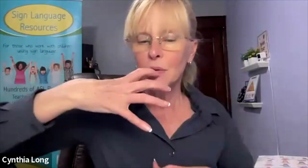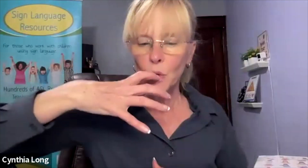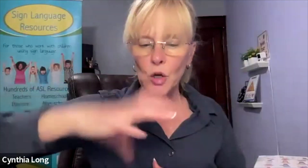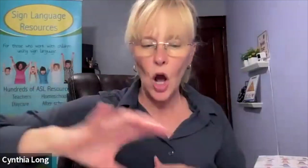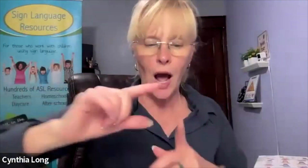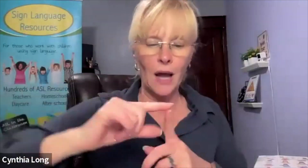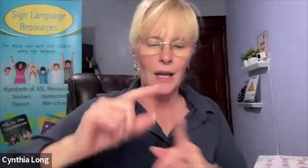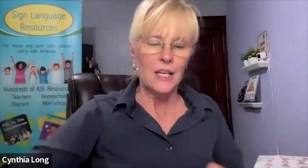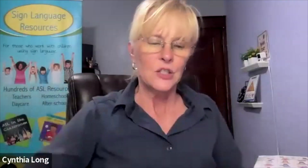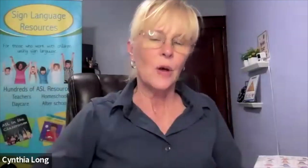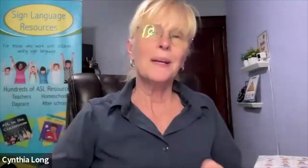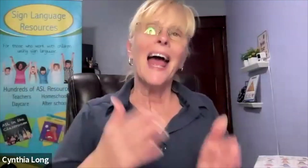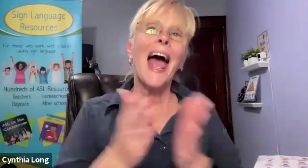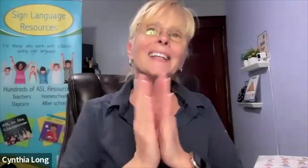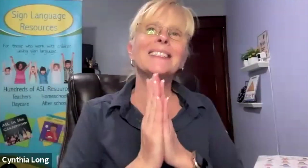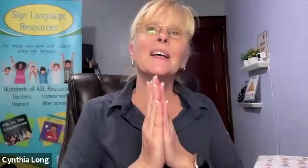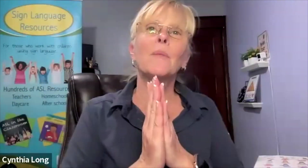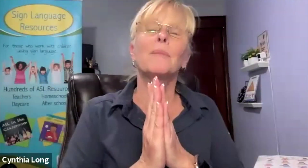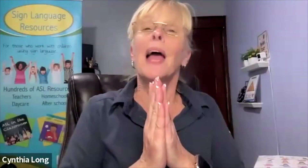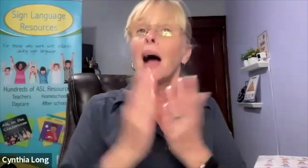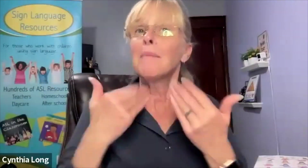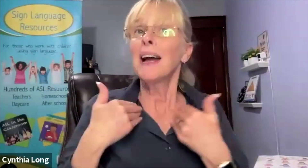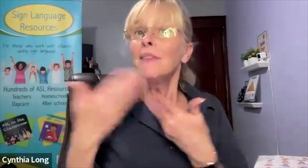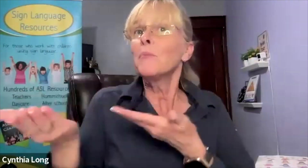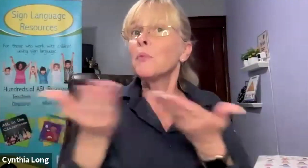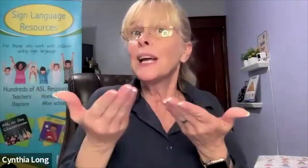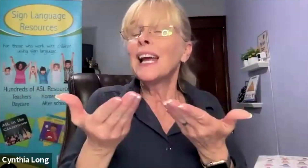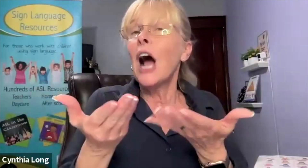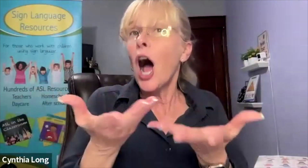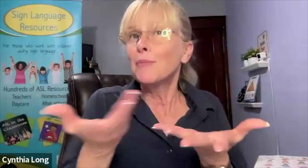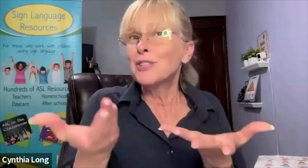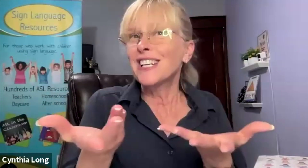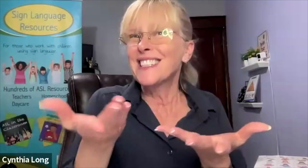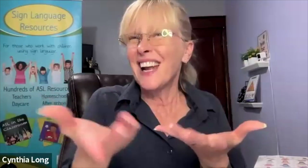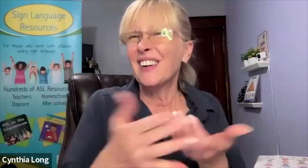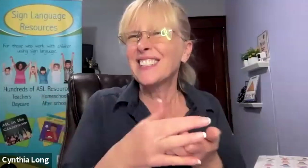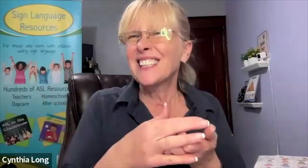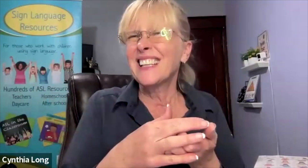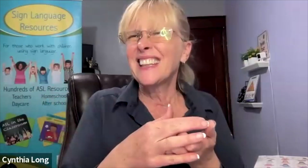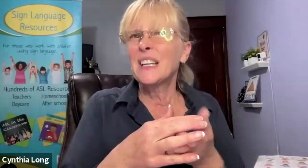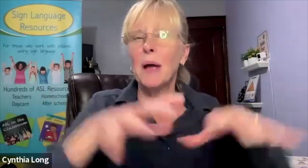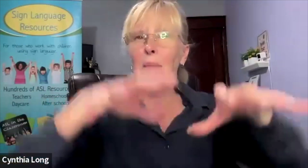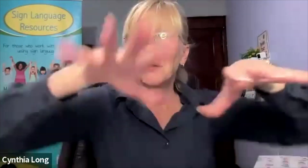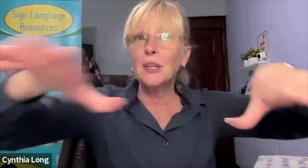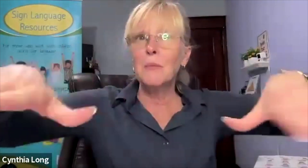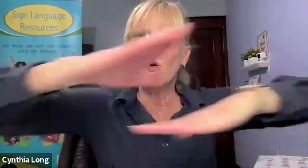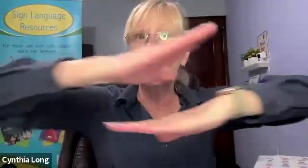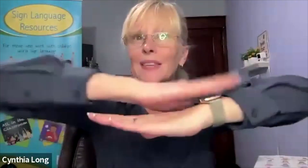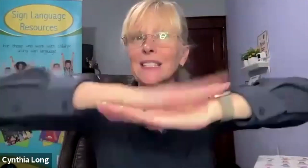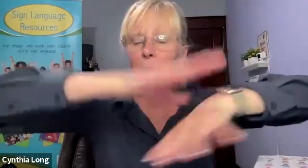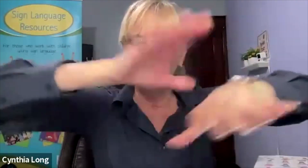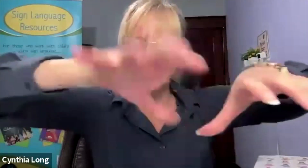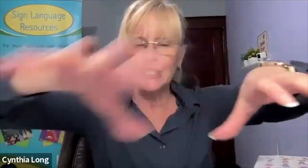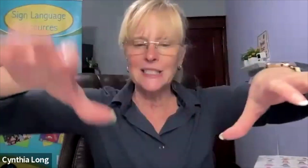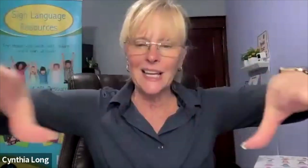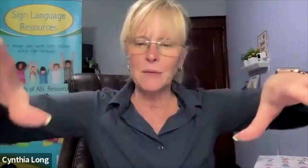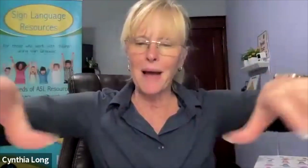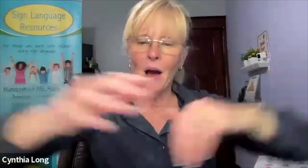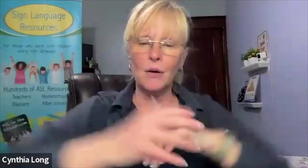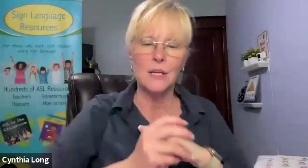word hot. So I'm going to ask them, I might even bring objects there to let them and put them on the table, just lay them out.